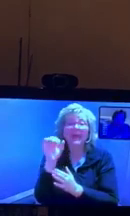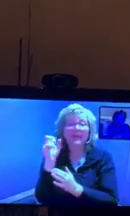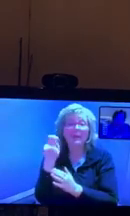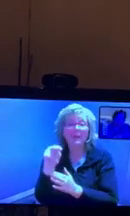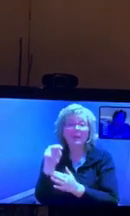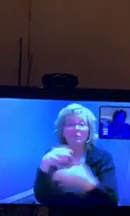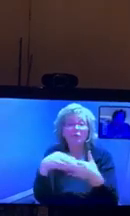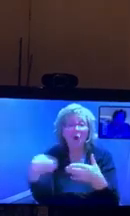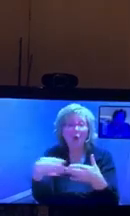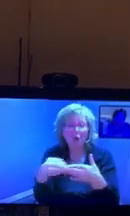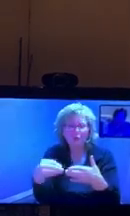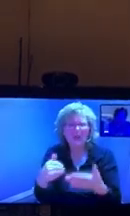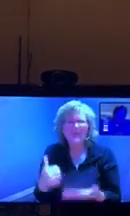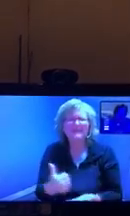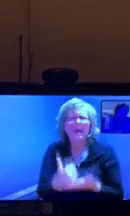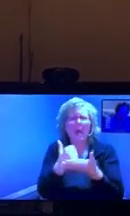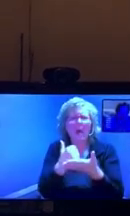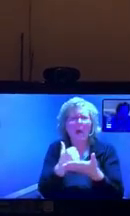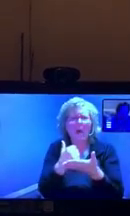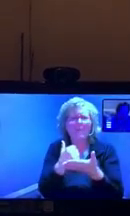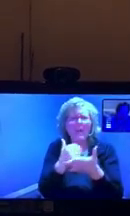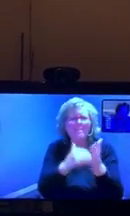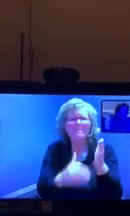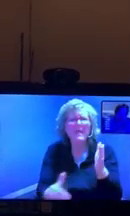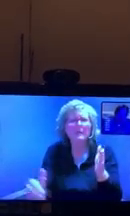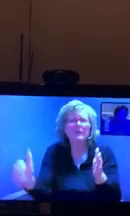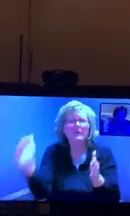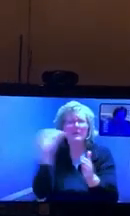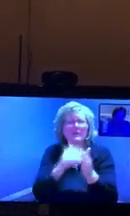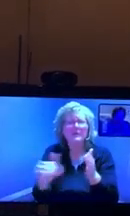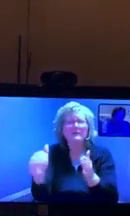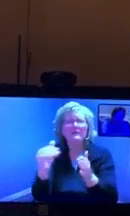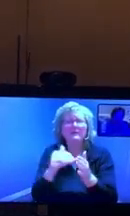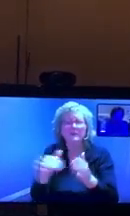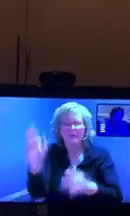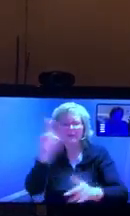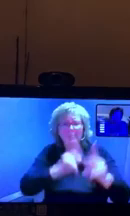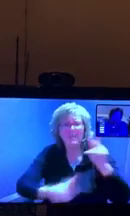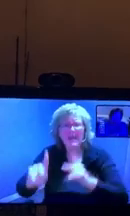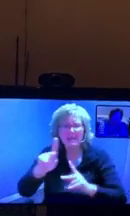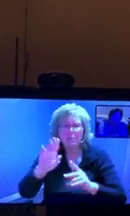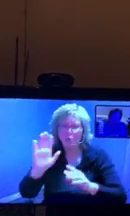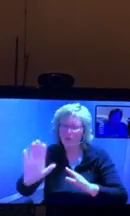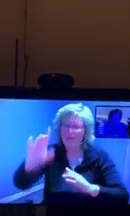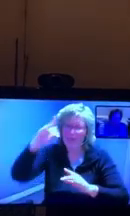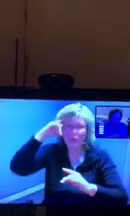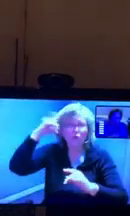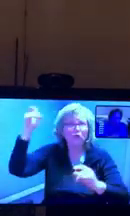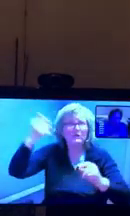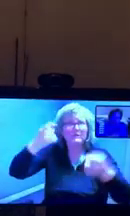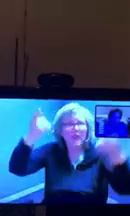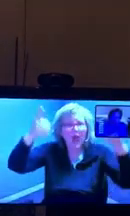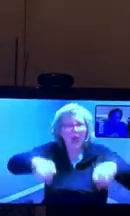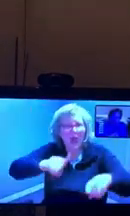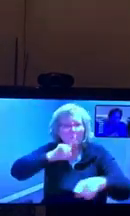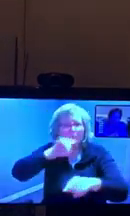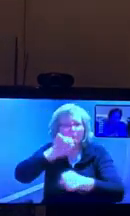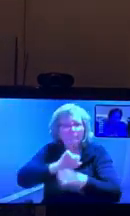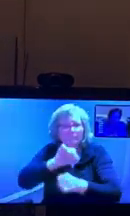millions and millions of people have their dreams come true by being a part of the most major